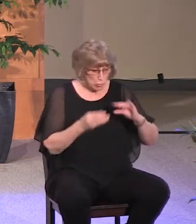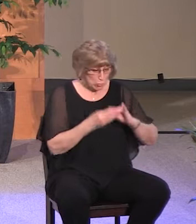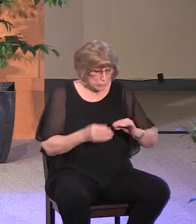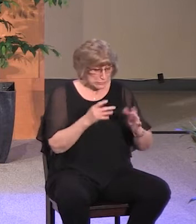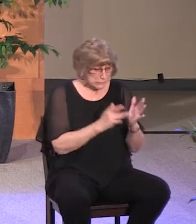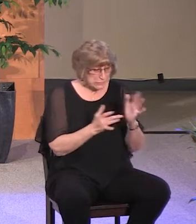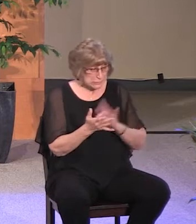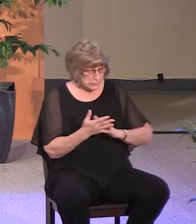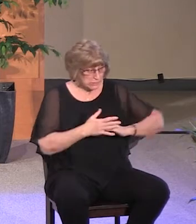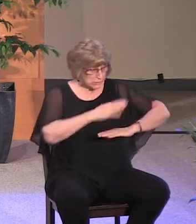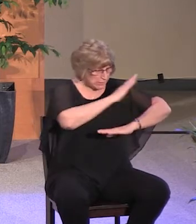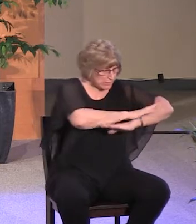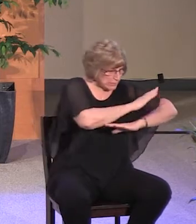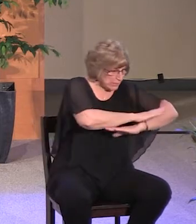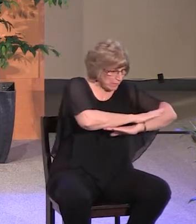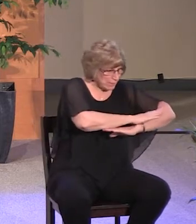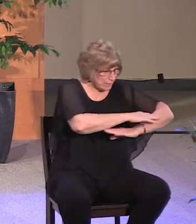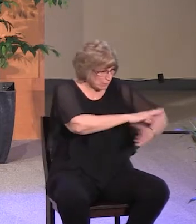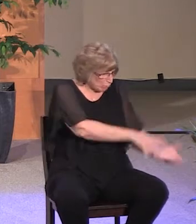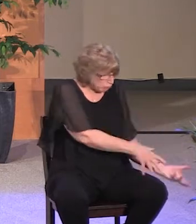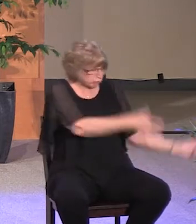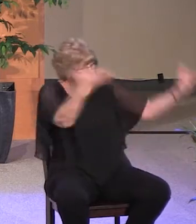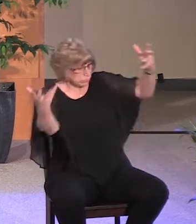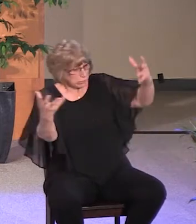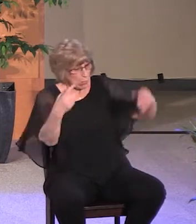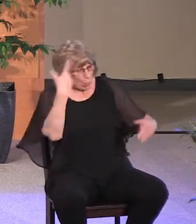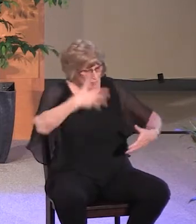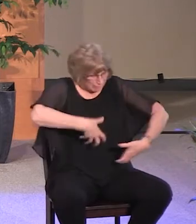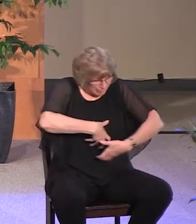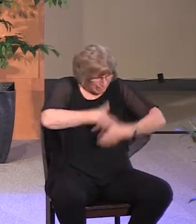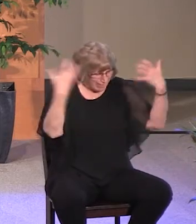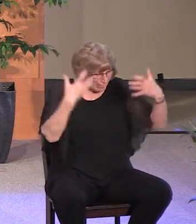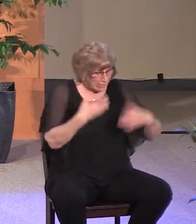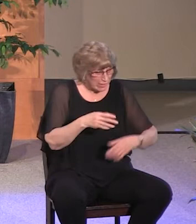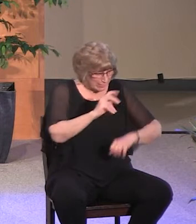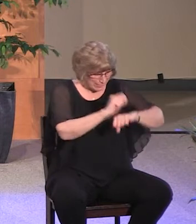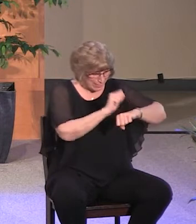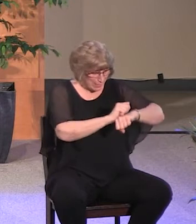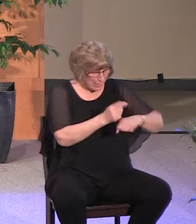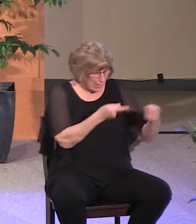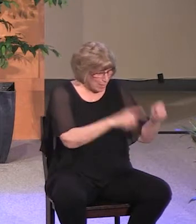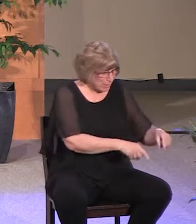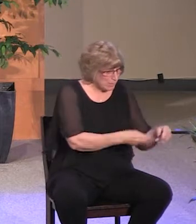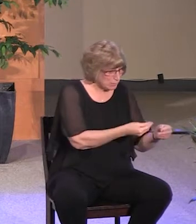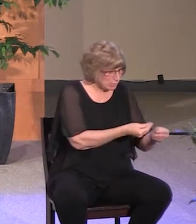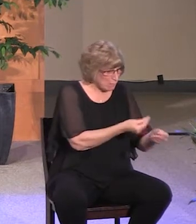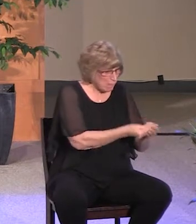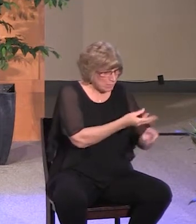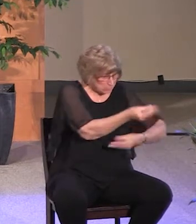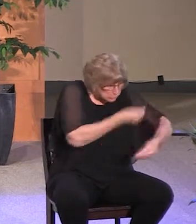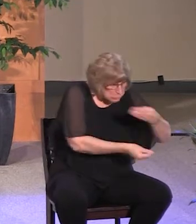priests out on their behavior of hypocrisy, and he said no to injustices. They are not